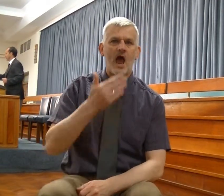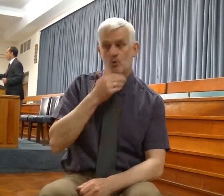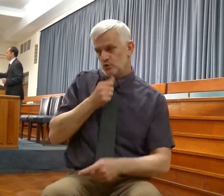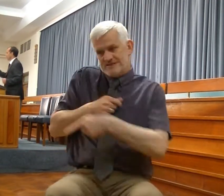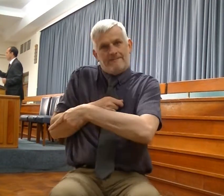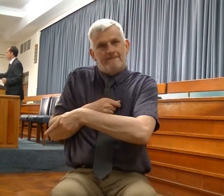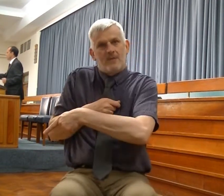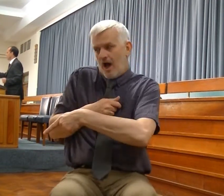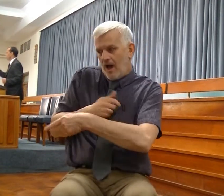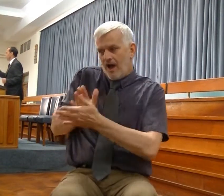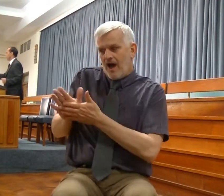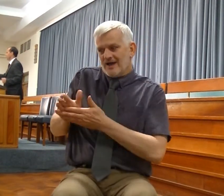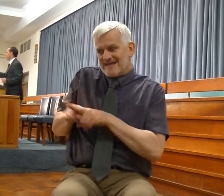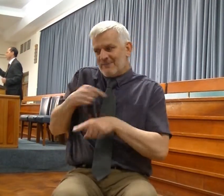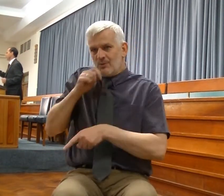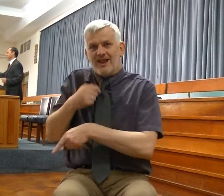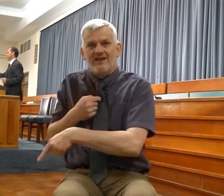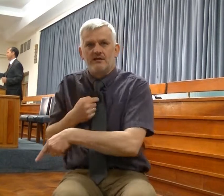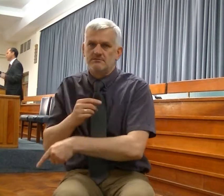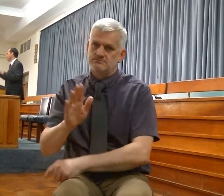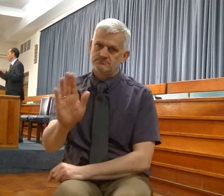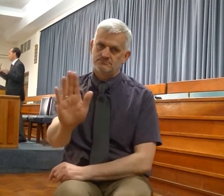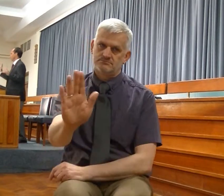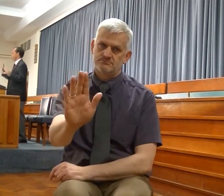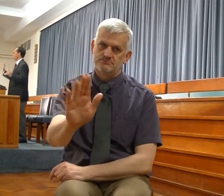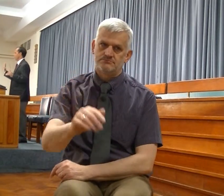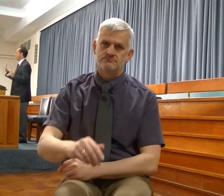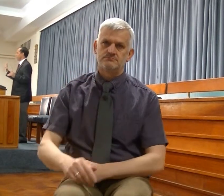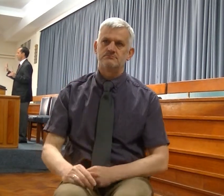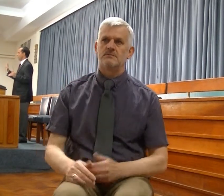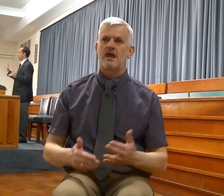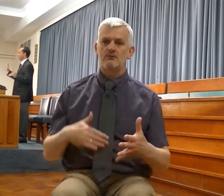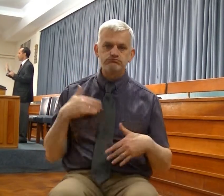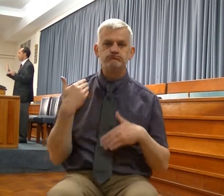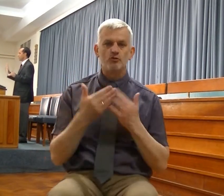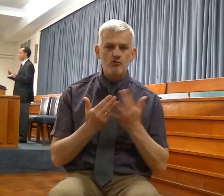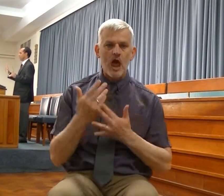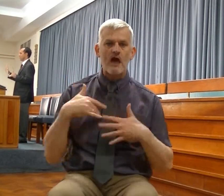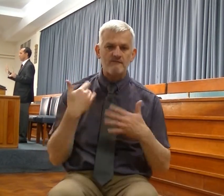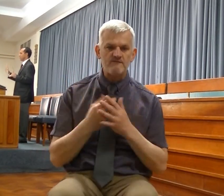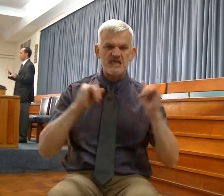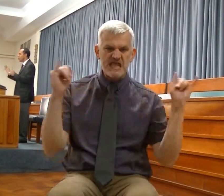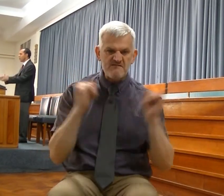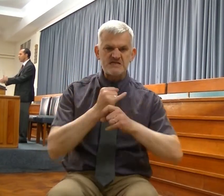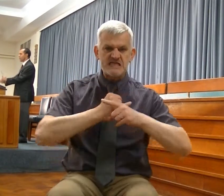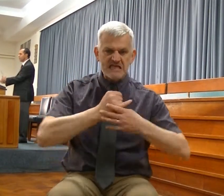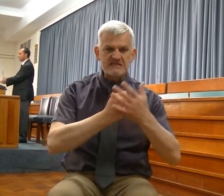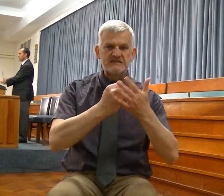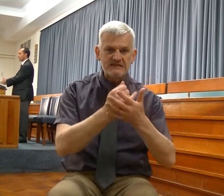You cannot live as a devil and die like an angel. It's impossible. It's